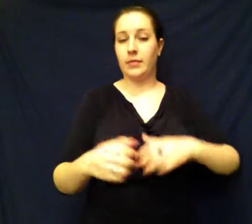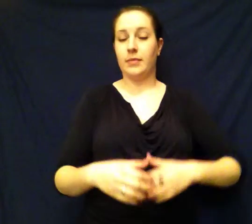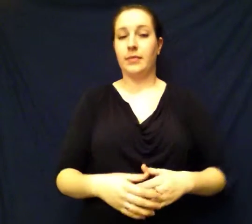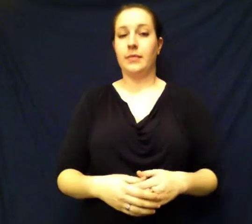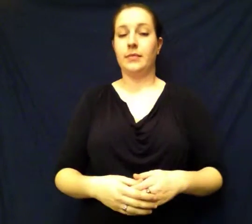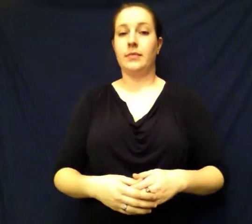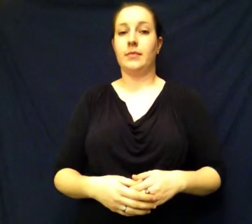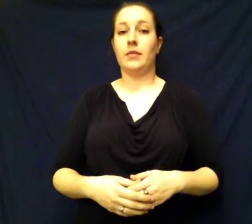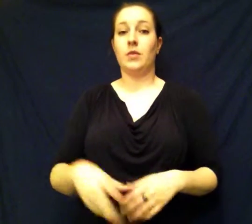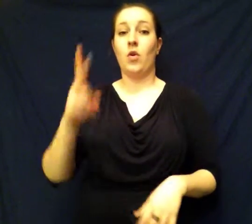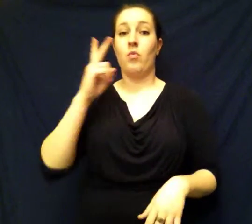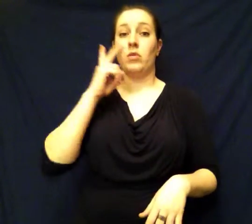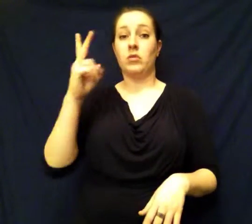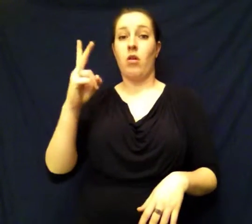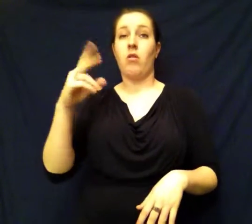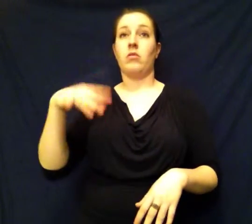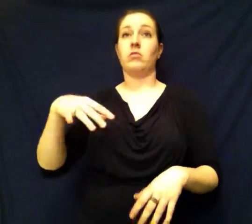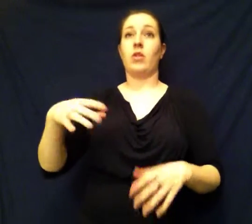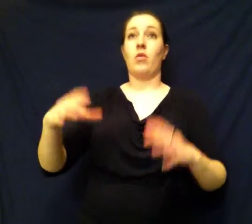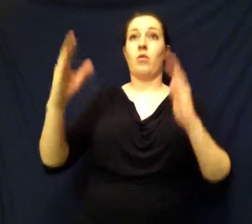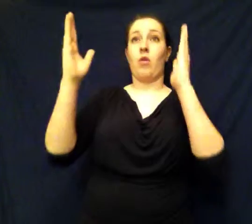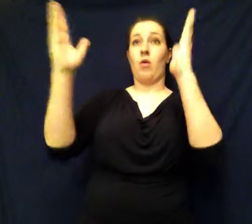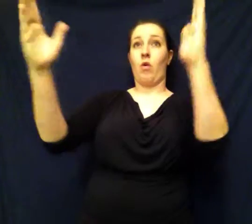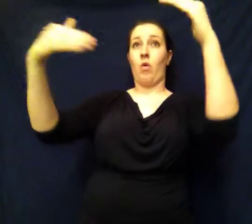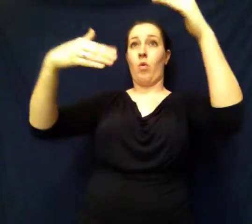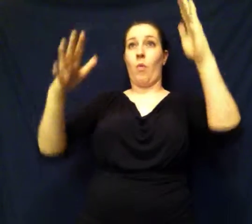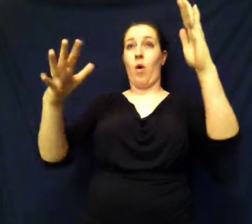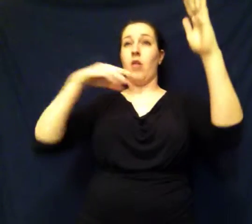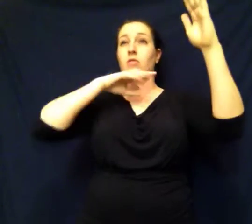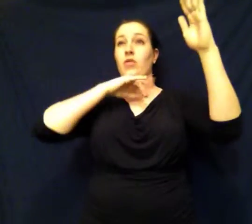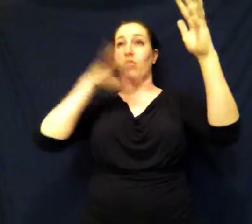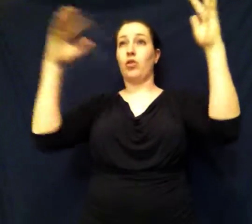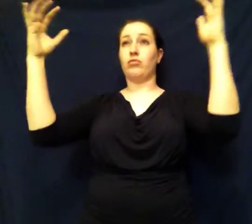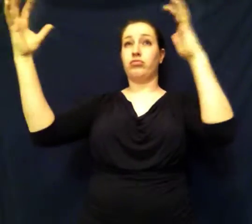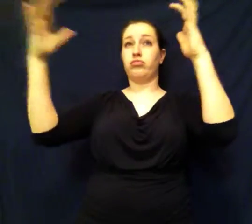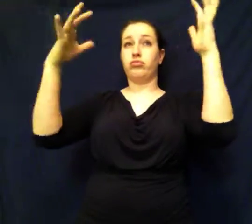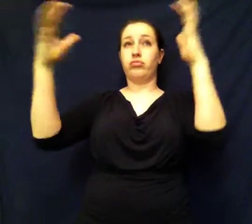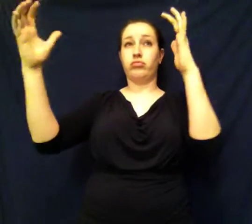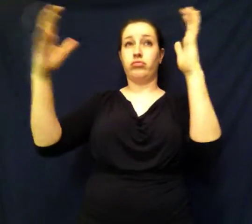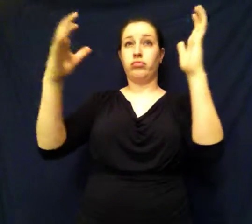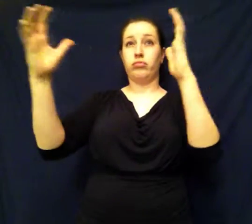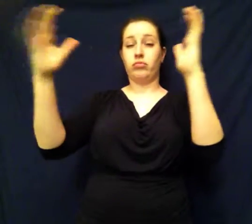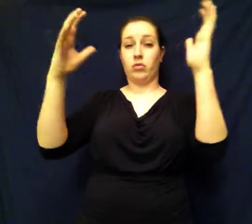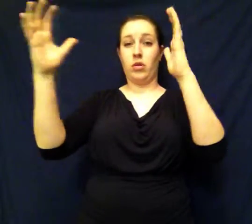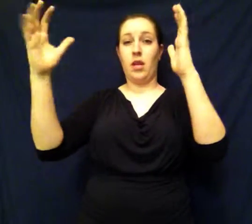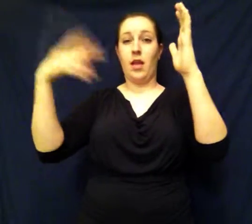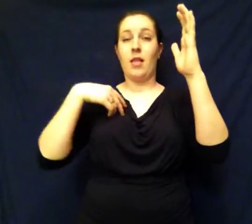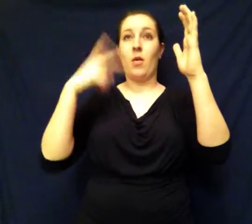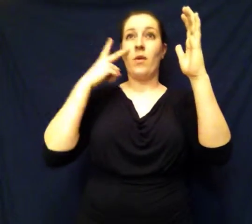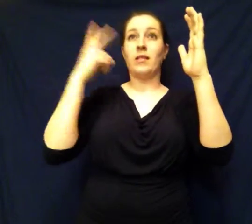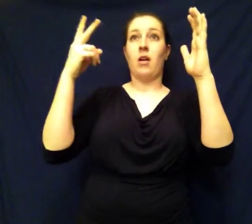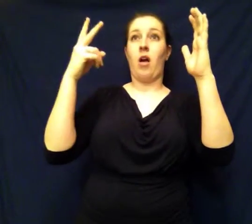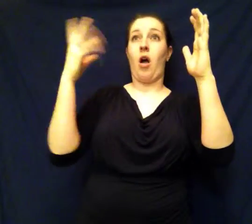dirt tumbling off the walls, and we saw the floor of the tunnel, and suddenly it saw these pieces of wood, which we think